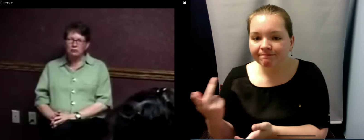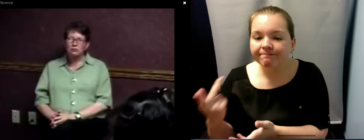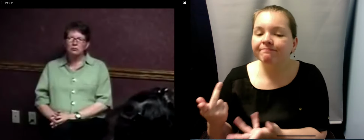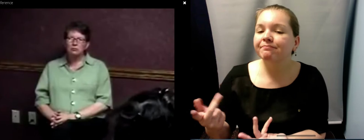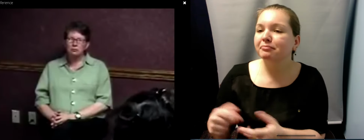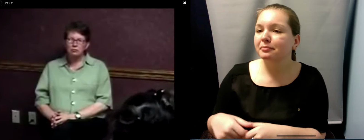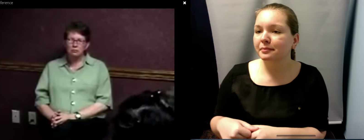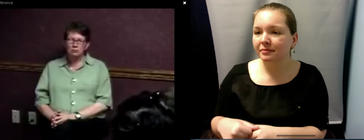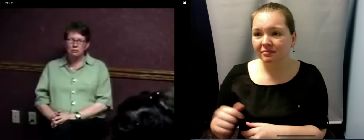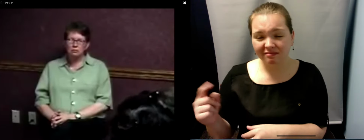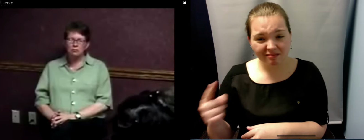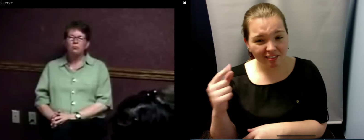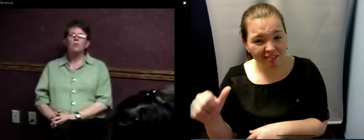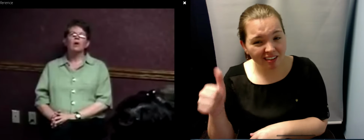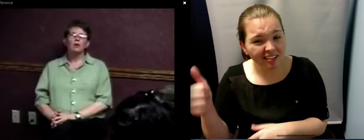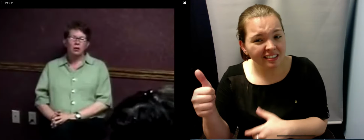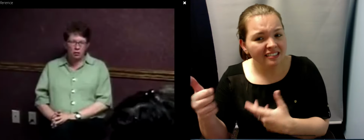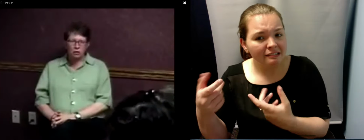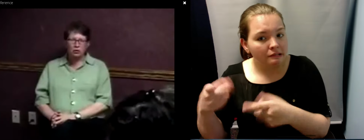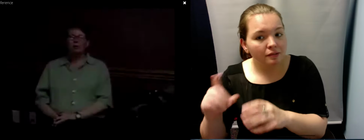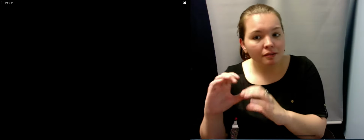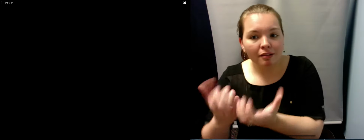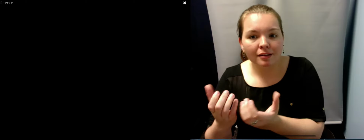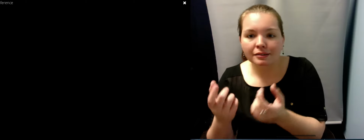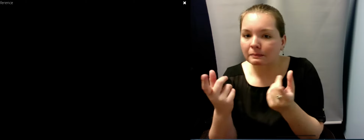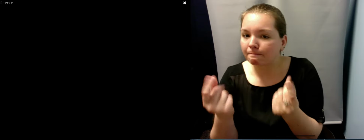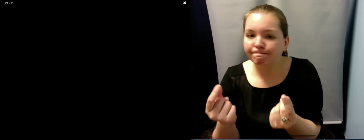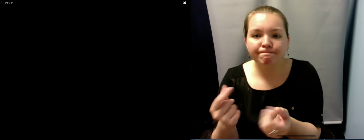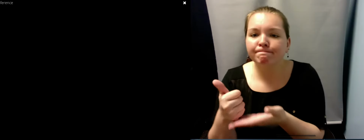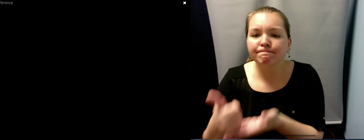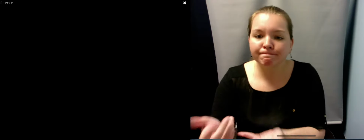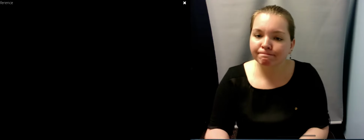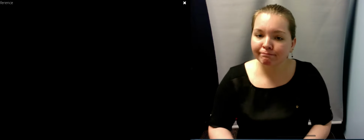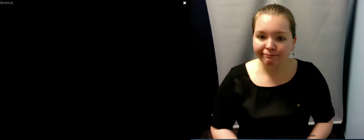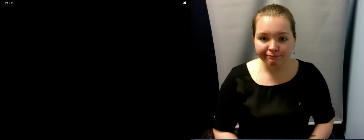see if there's something else I can do in class time.